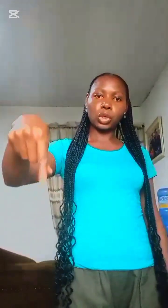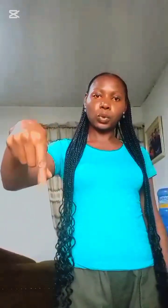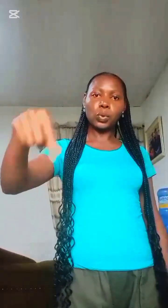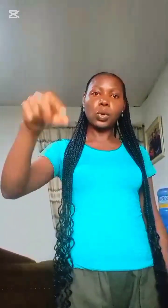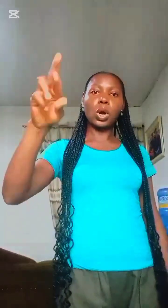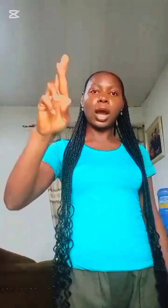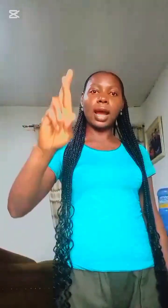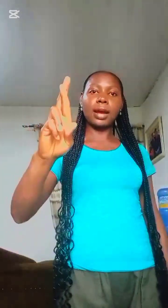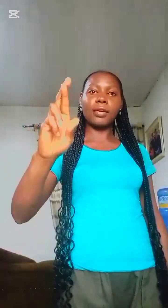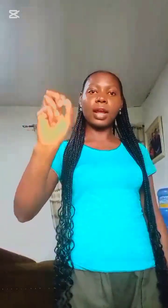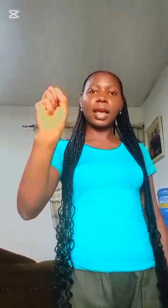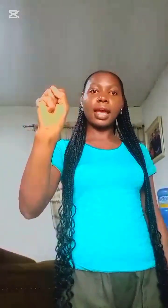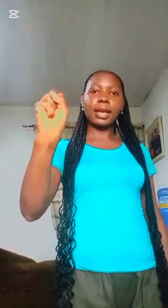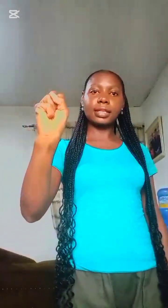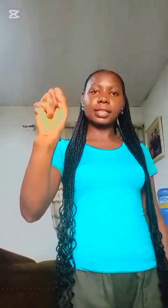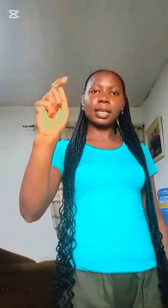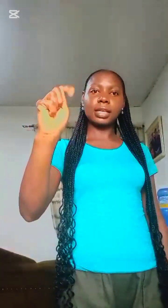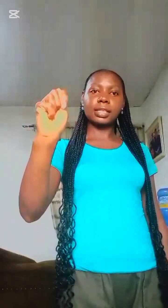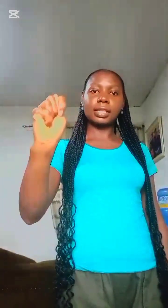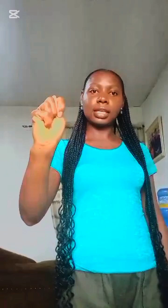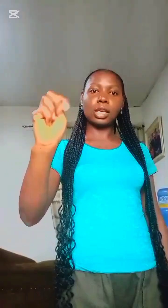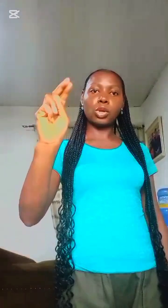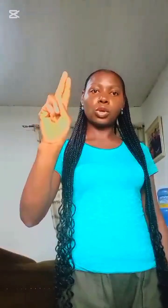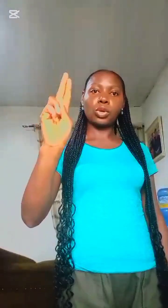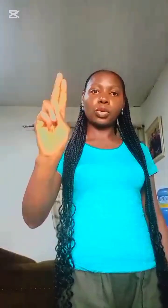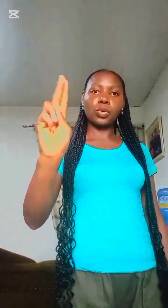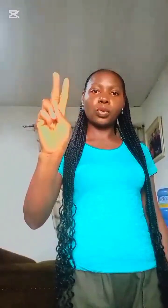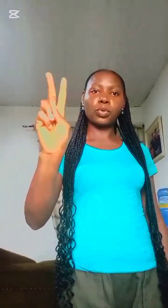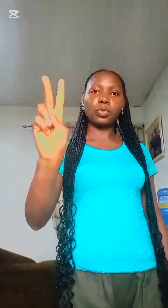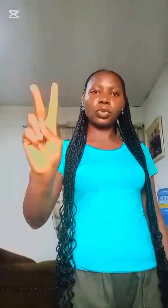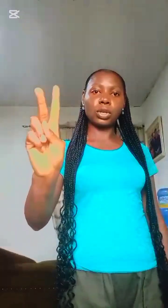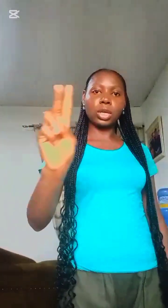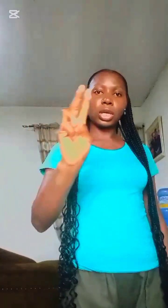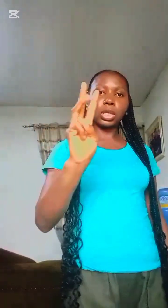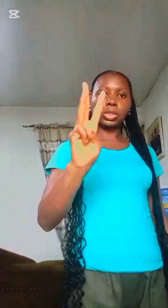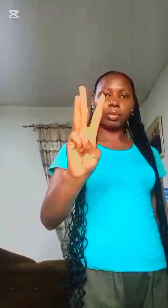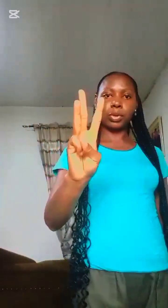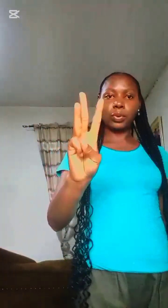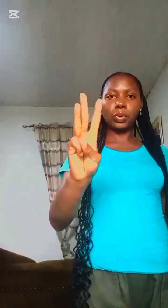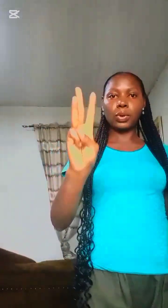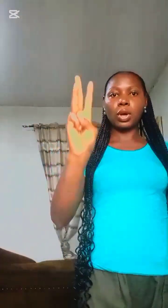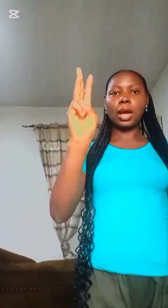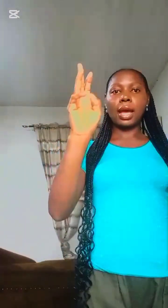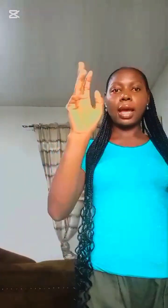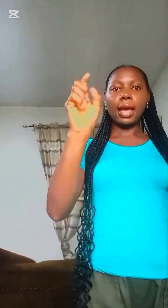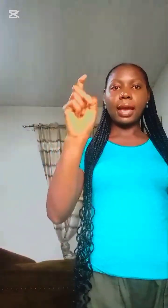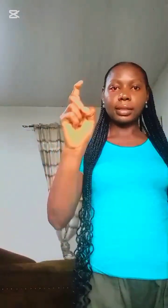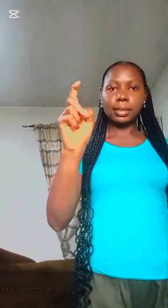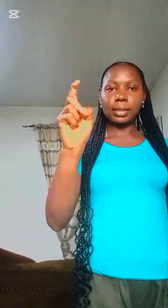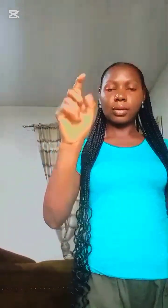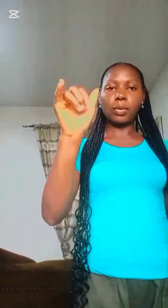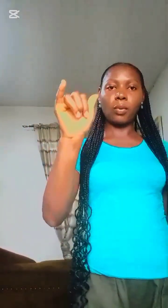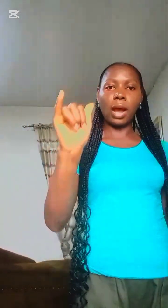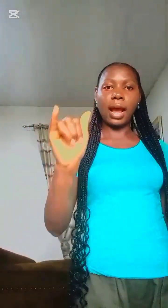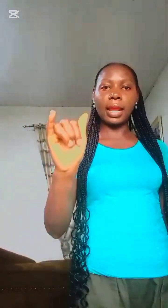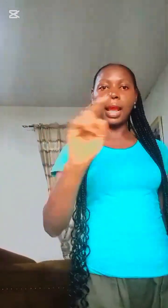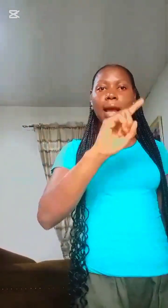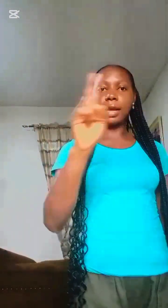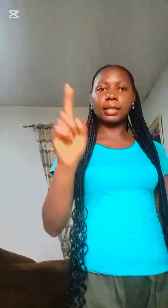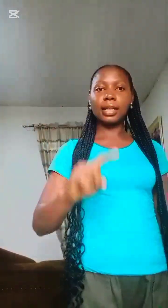Q, R, S, T, U, V, W, X, Y, and